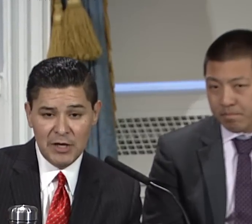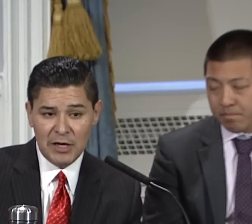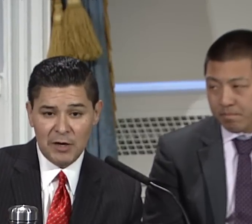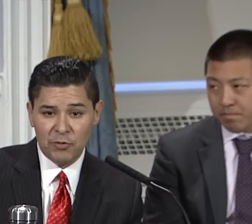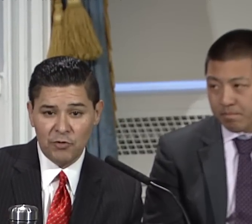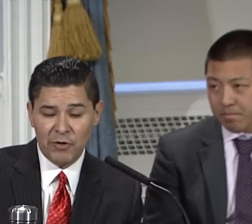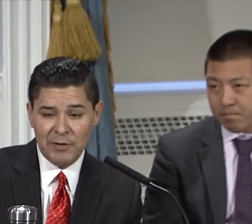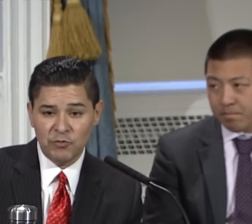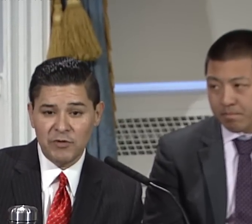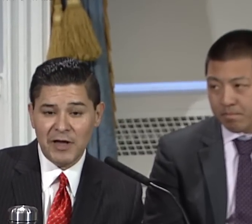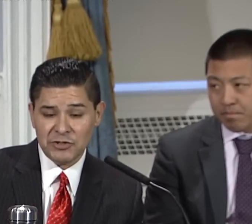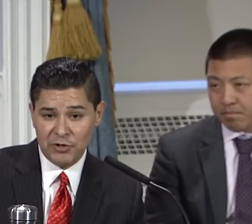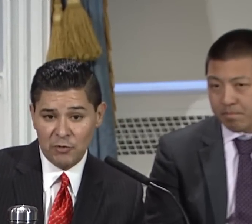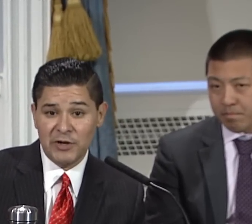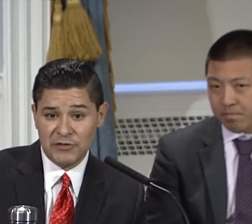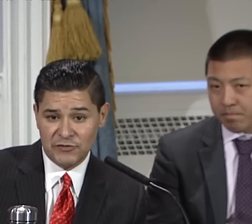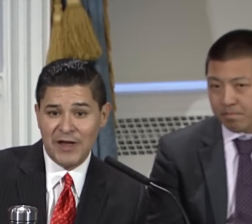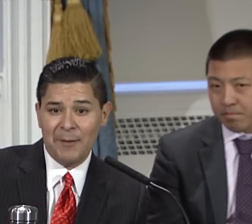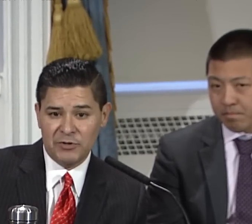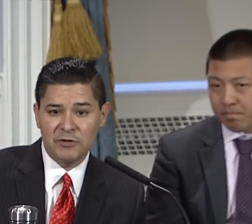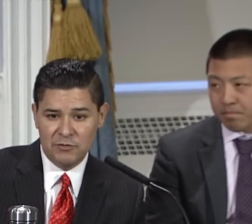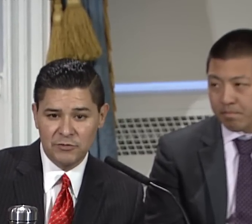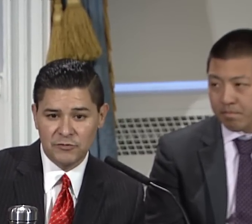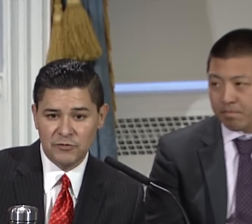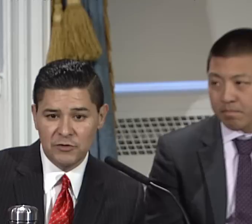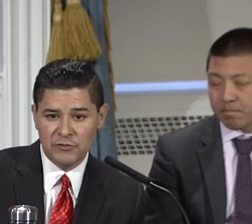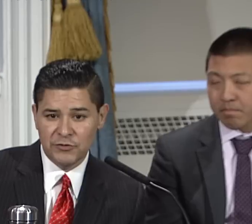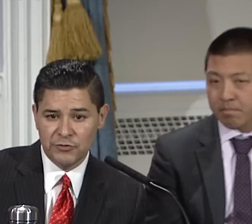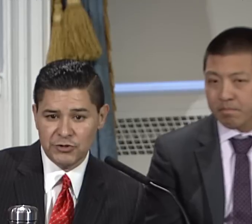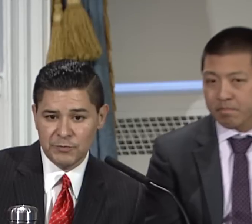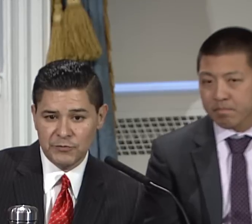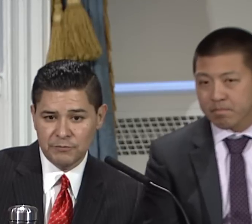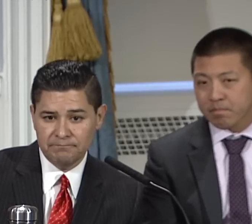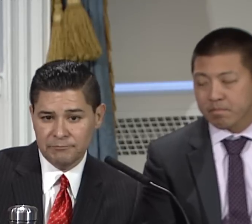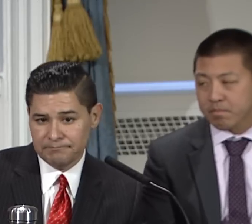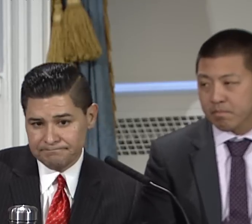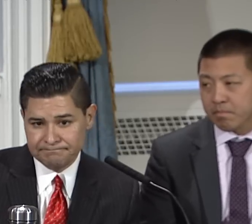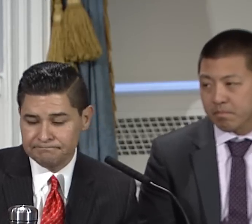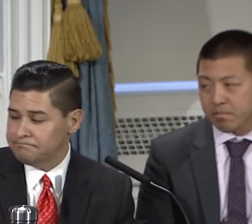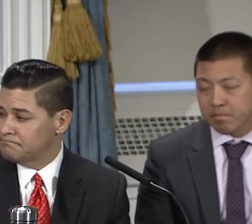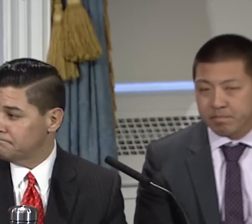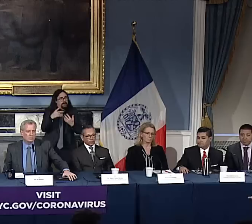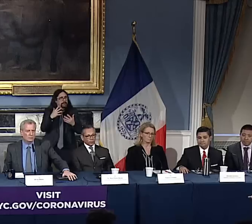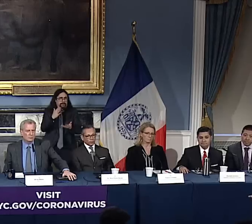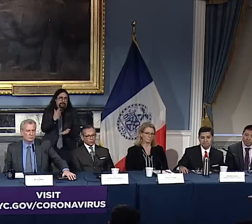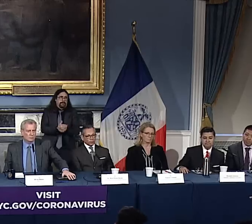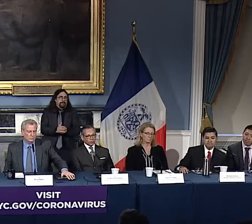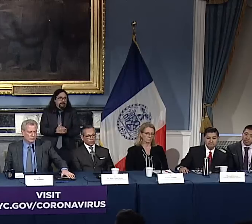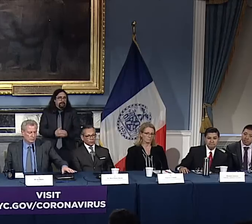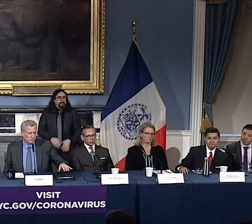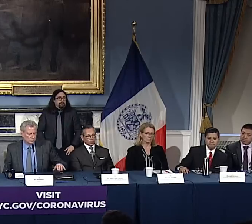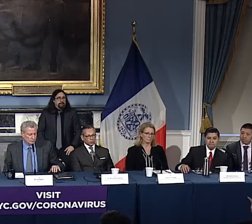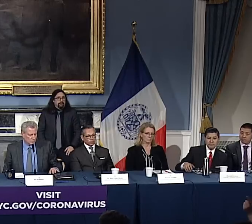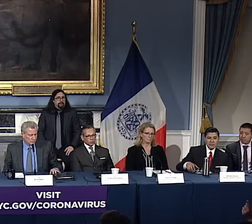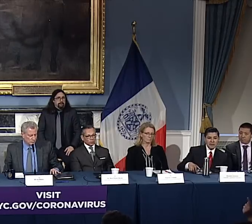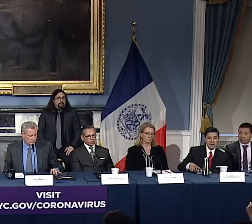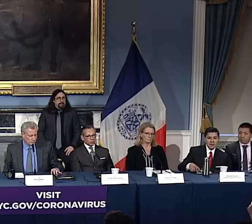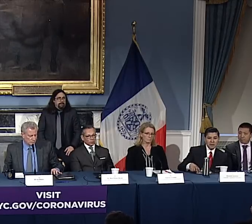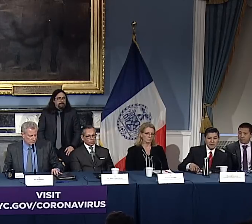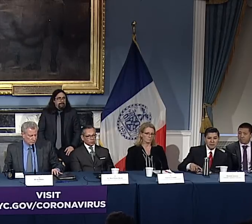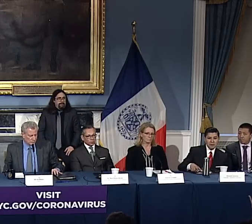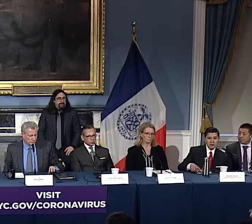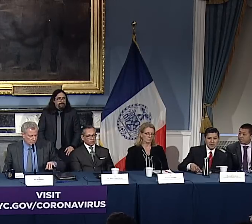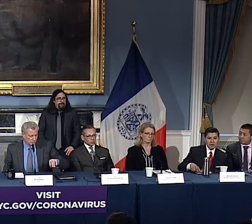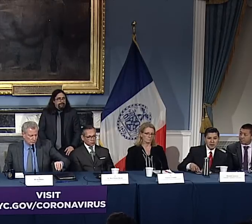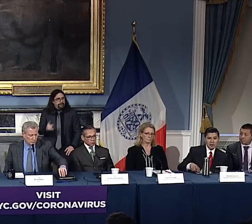those programs, we've actually already stopped those internships. And when did that go into effect? Because I heard of